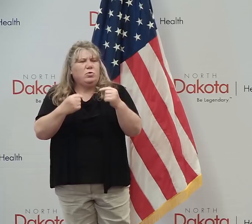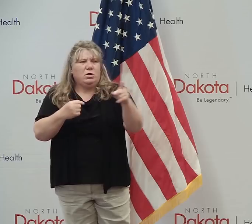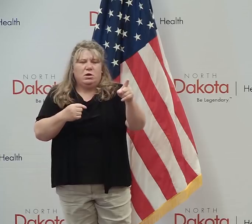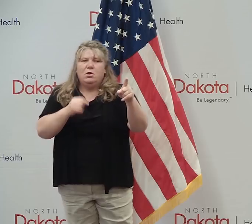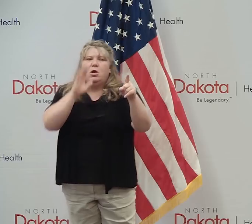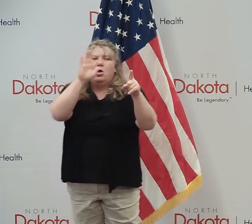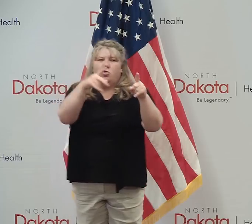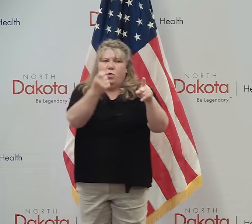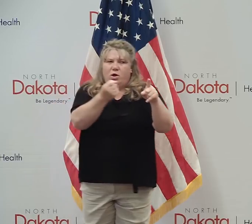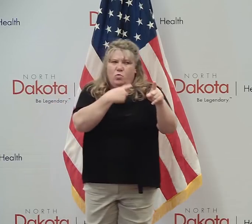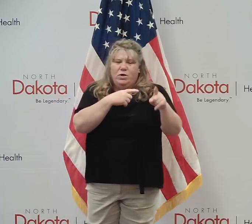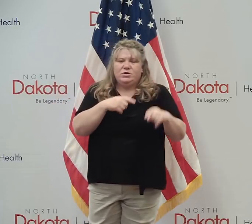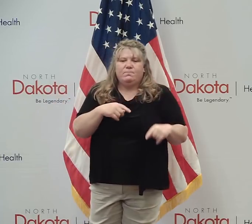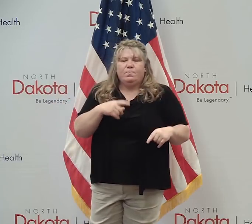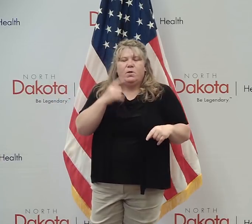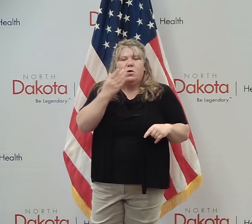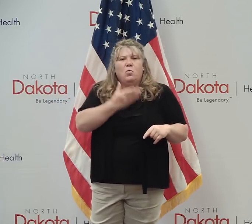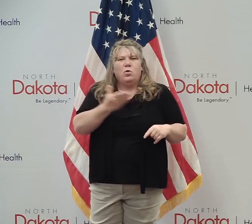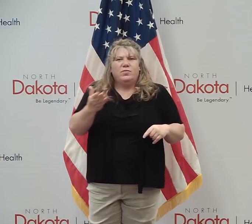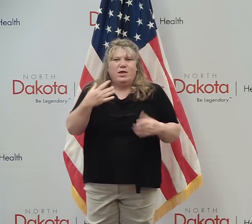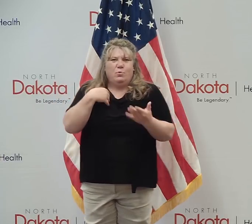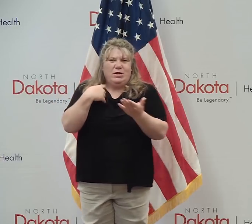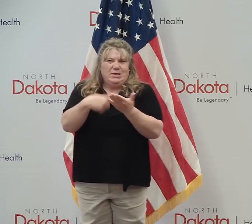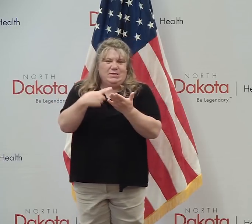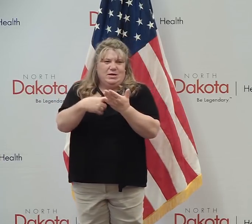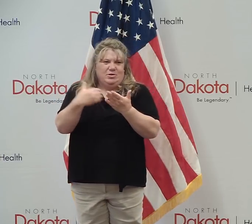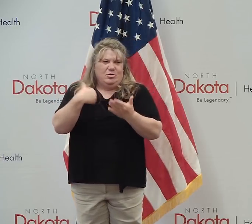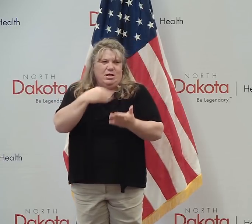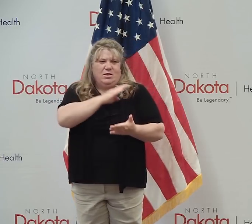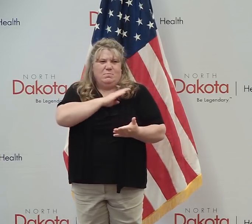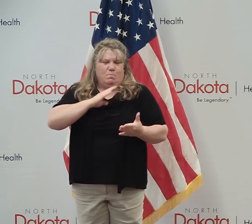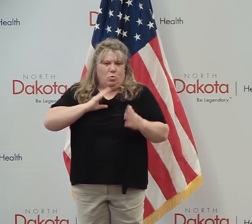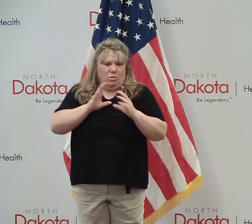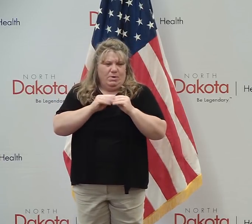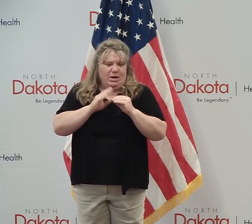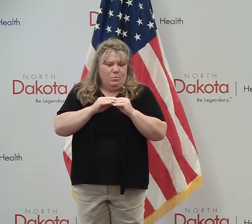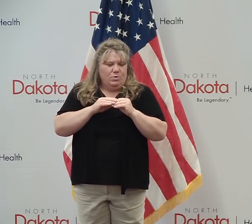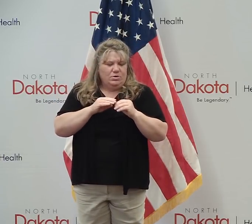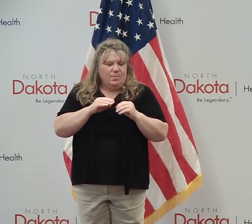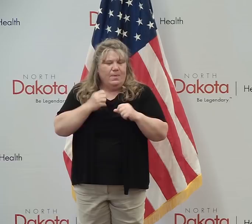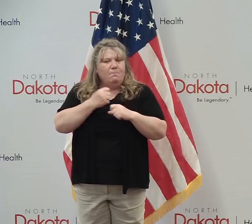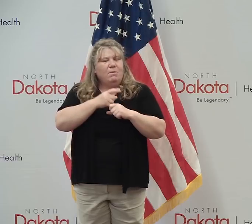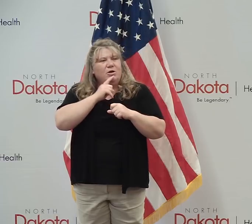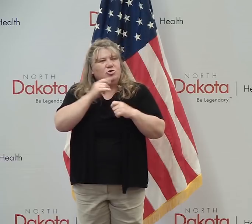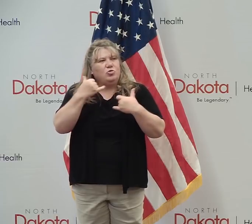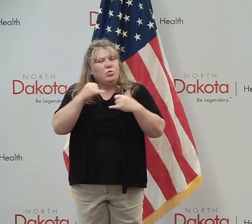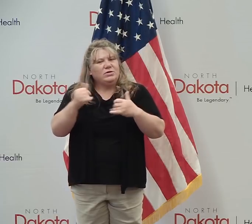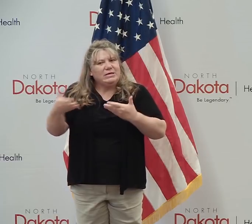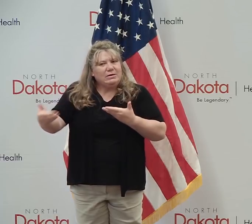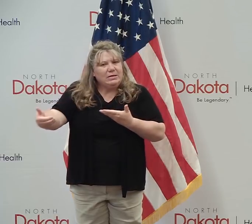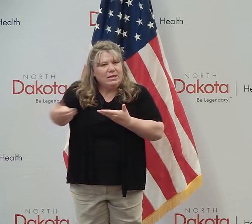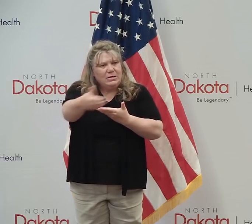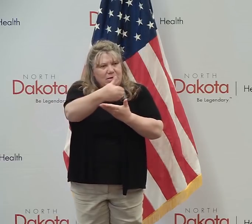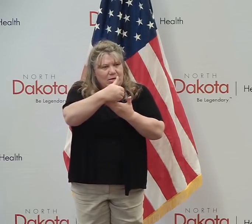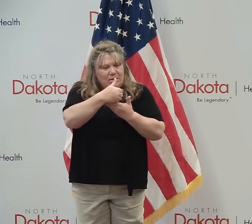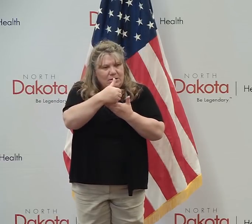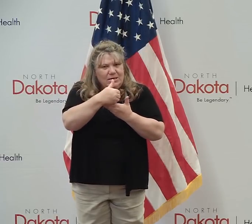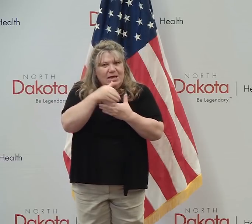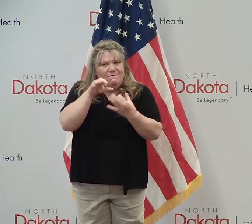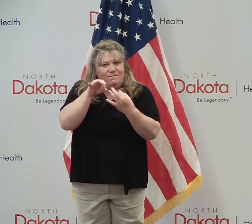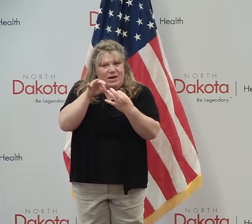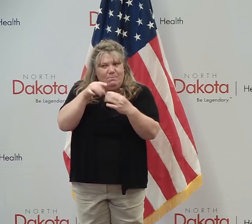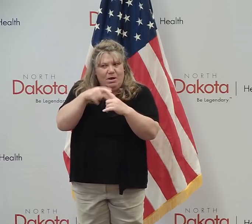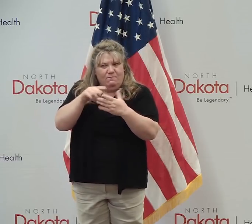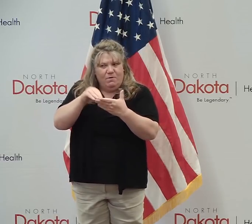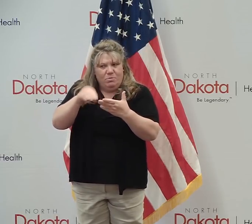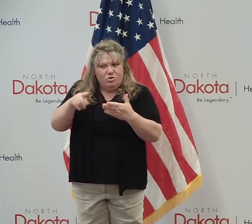question, Dave. One of the things we talked about at our last board meeting was, in fact, ensuring that we're still collecting feedback from